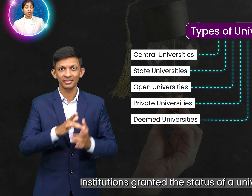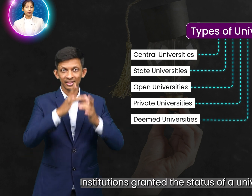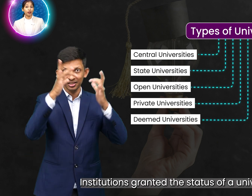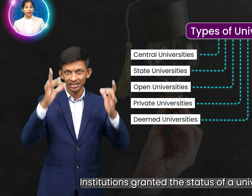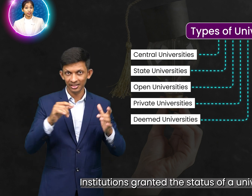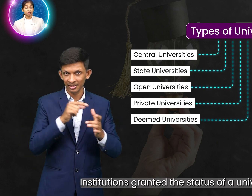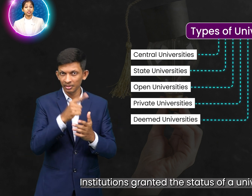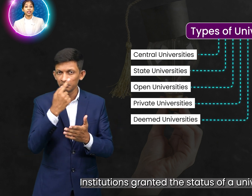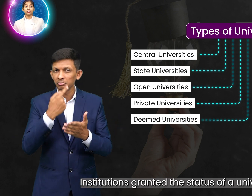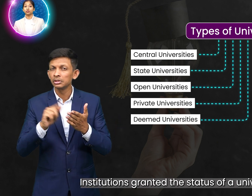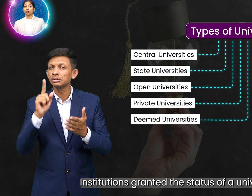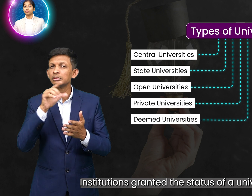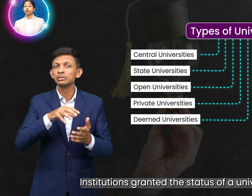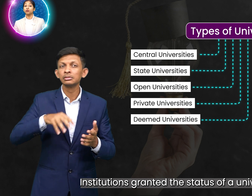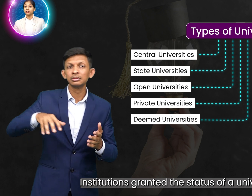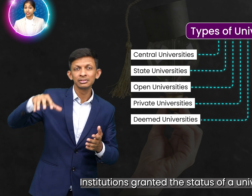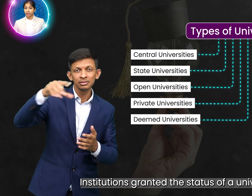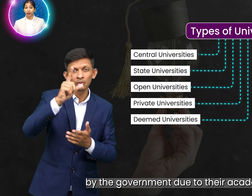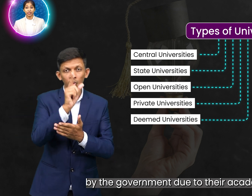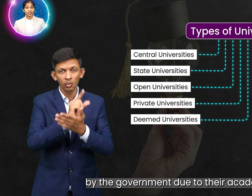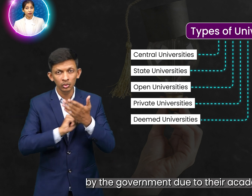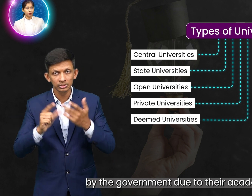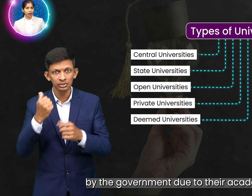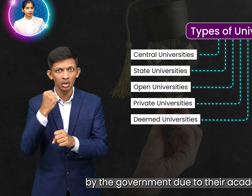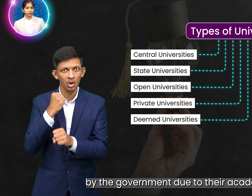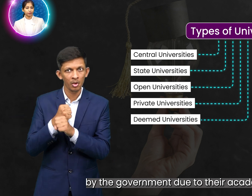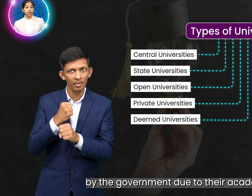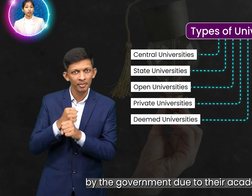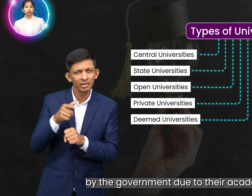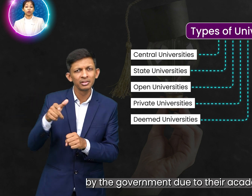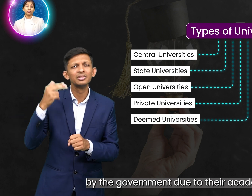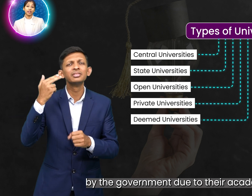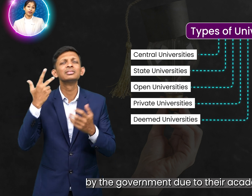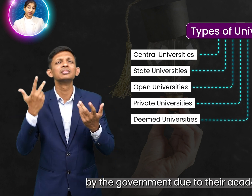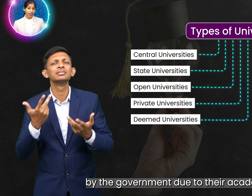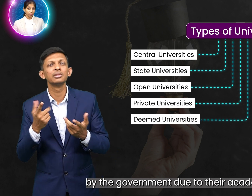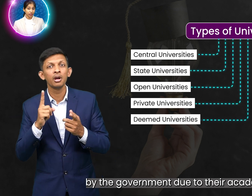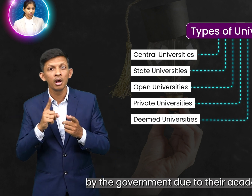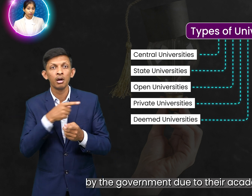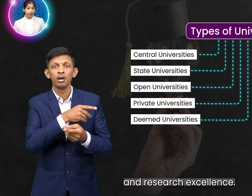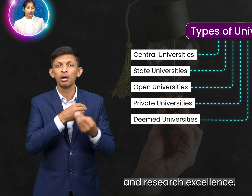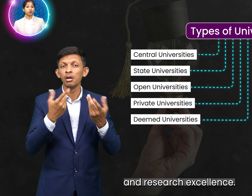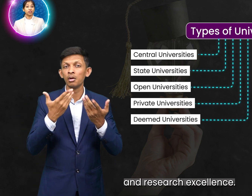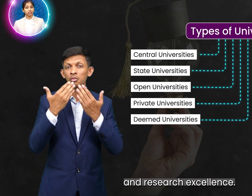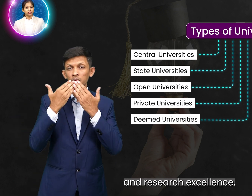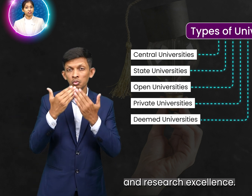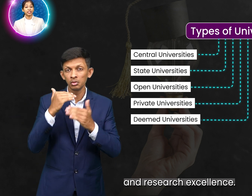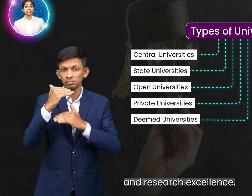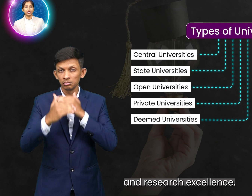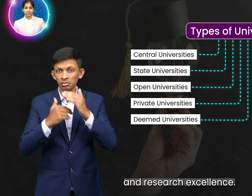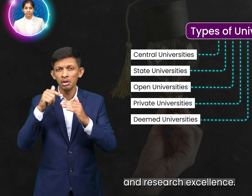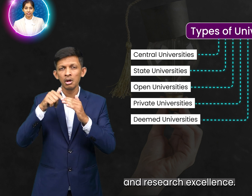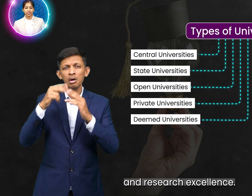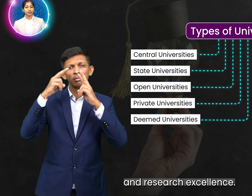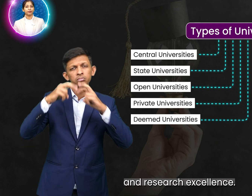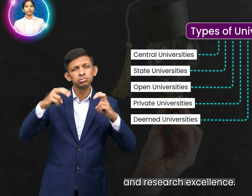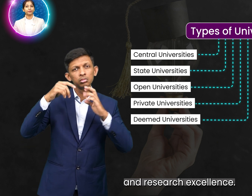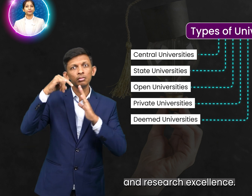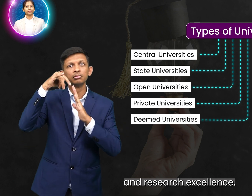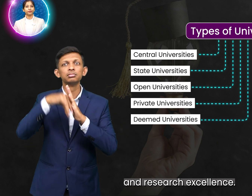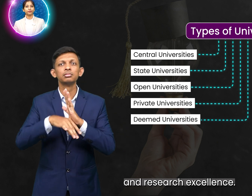institutions granted the status of a university by the government due to their academic and research